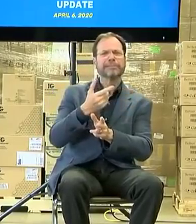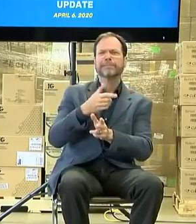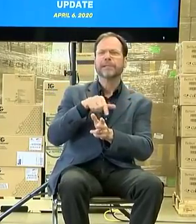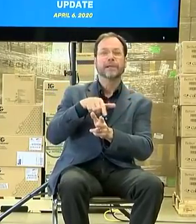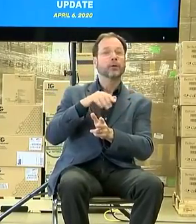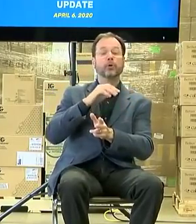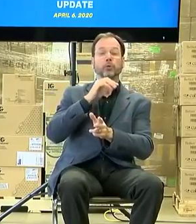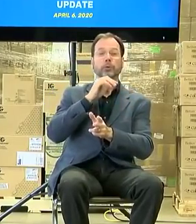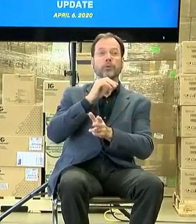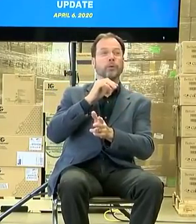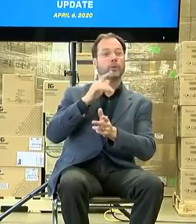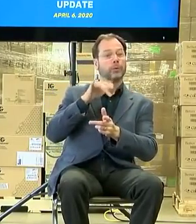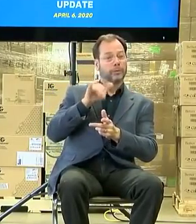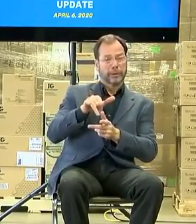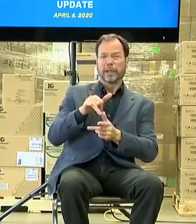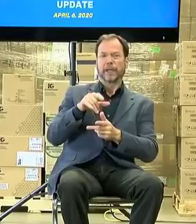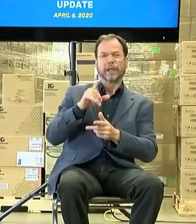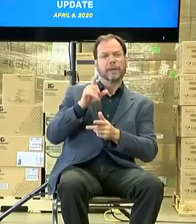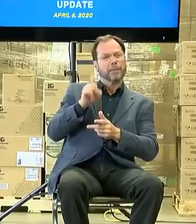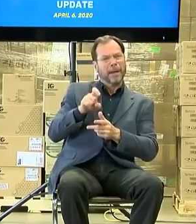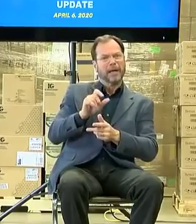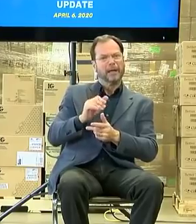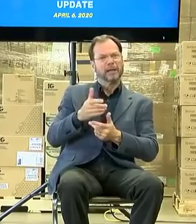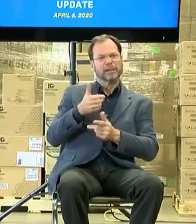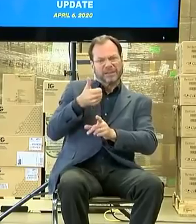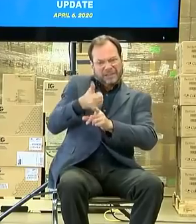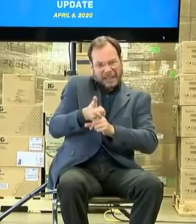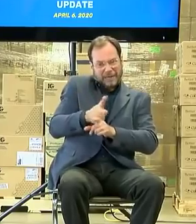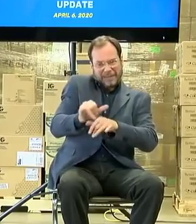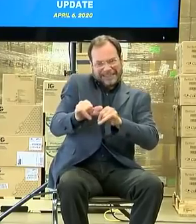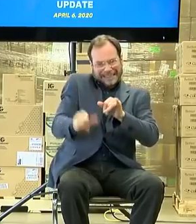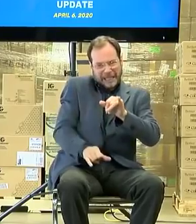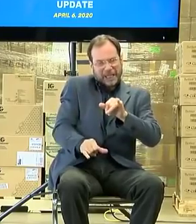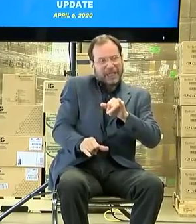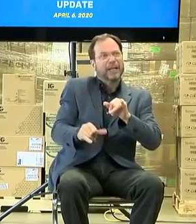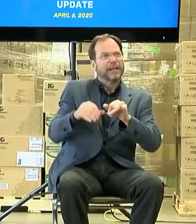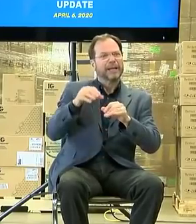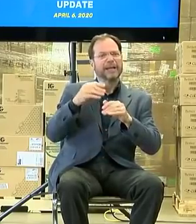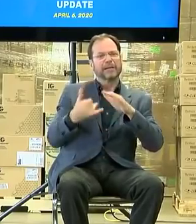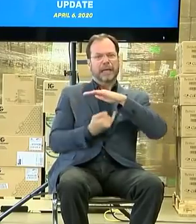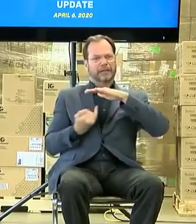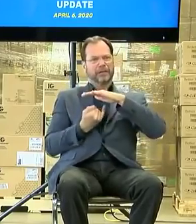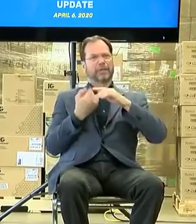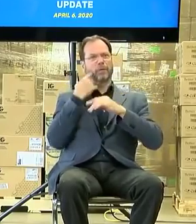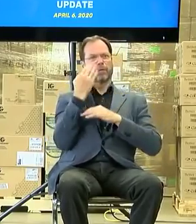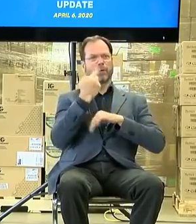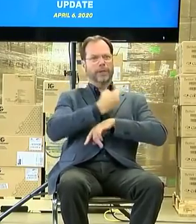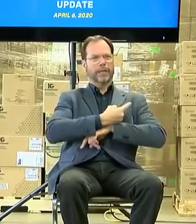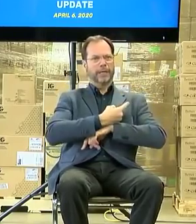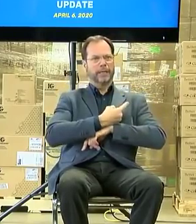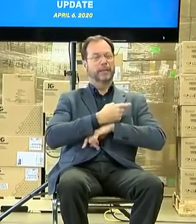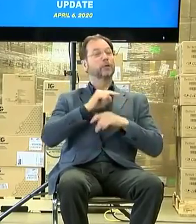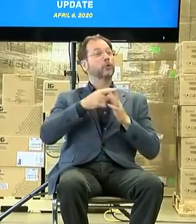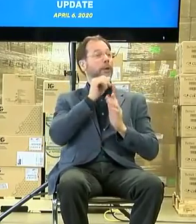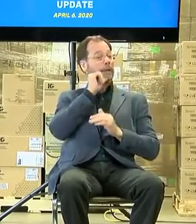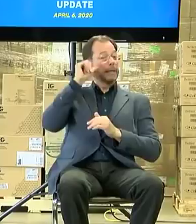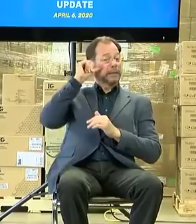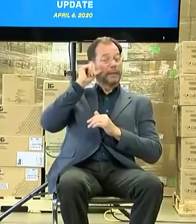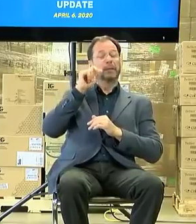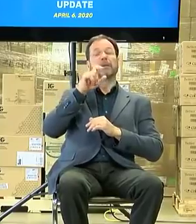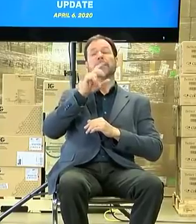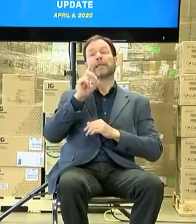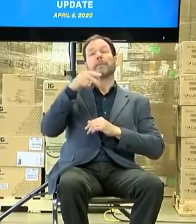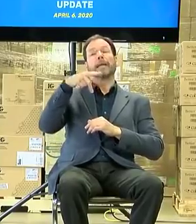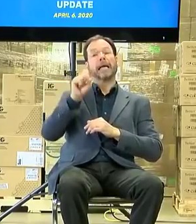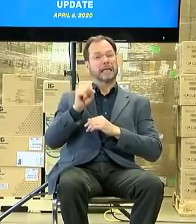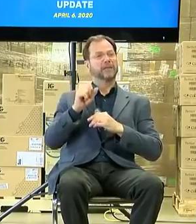who is not exempted must self-quarantine for 14 days. Beginning yesterday, the Texas Department of